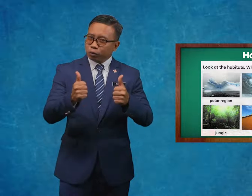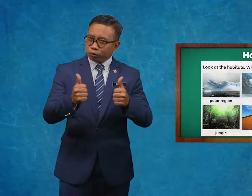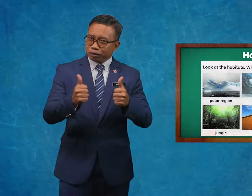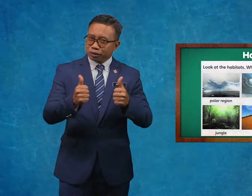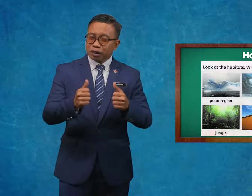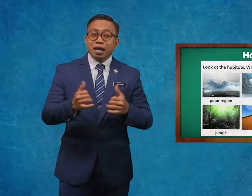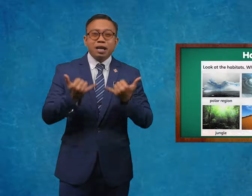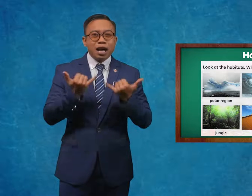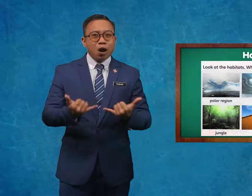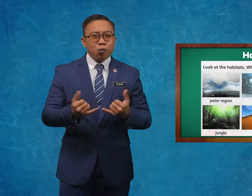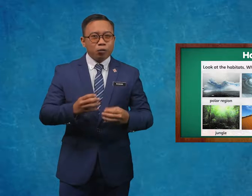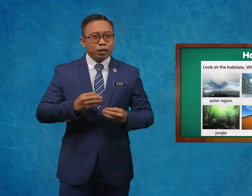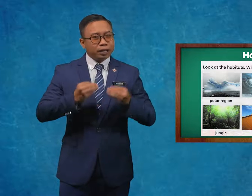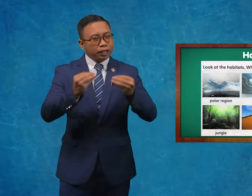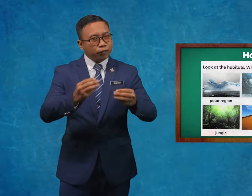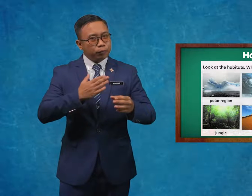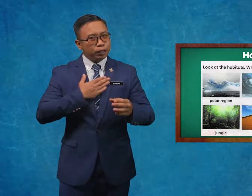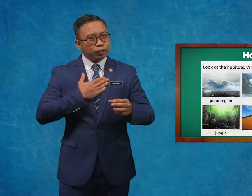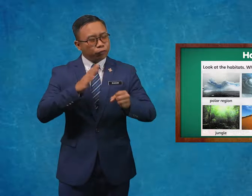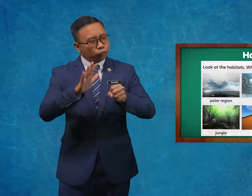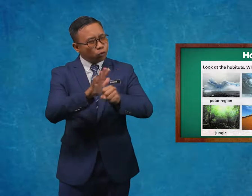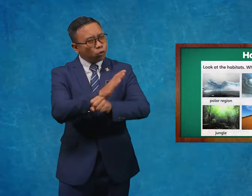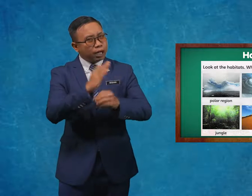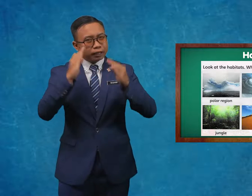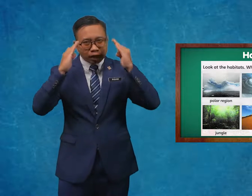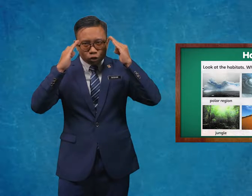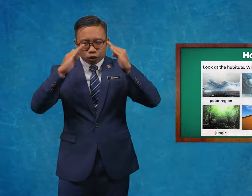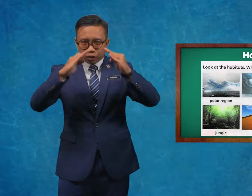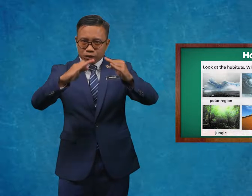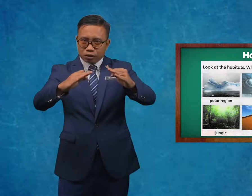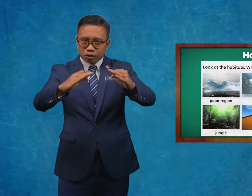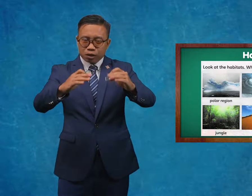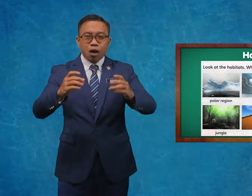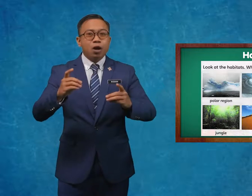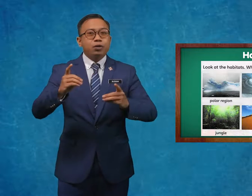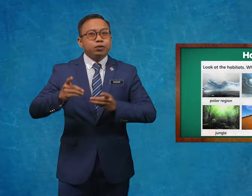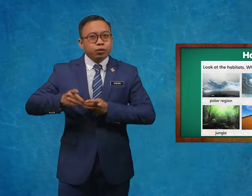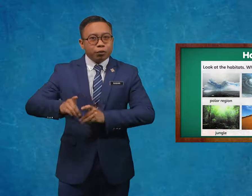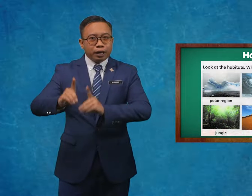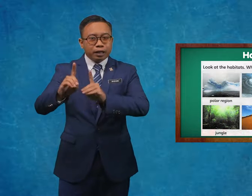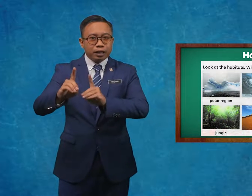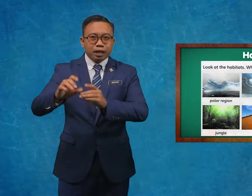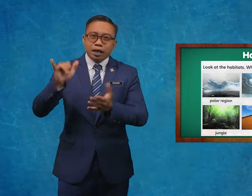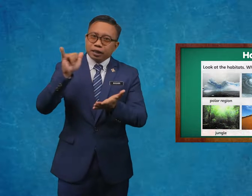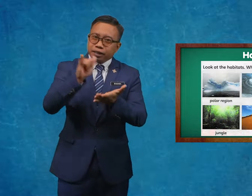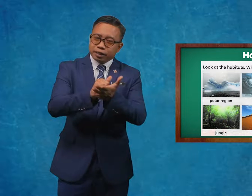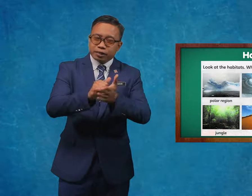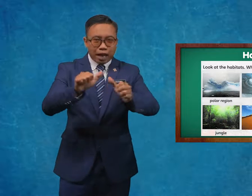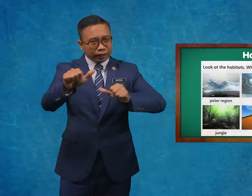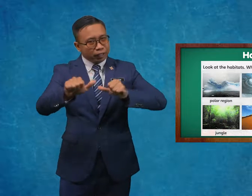good. Now give me full attention during this